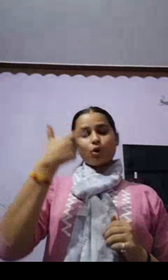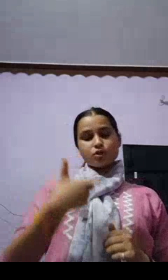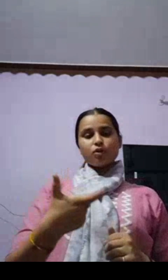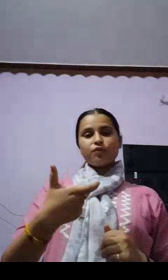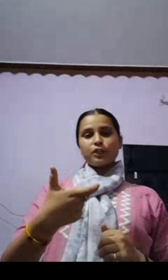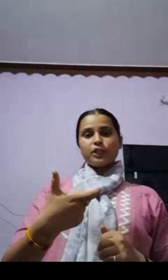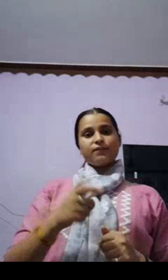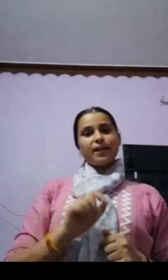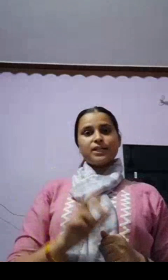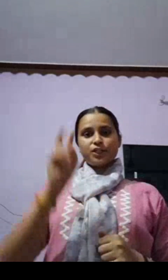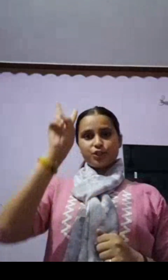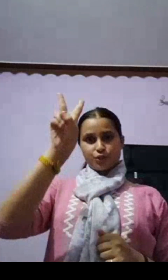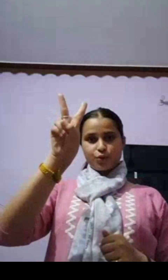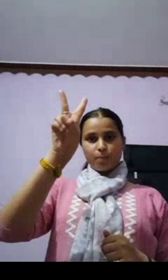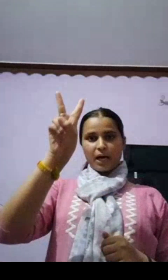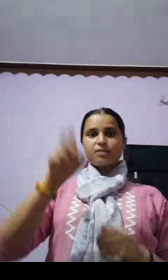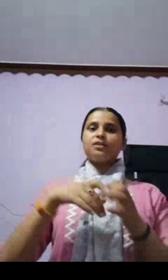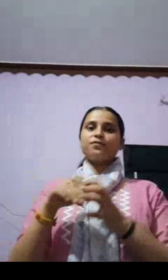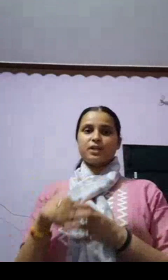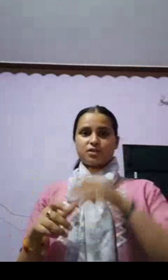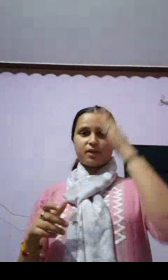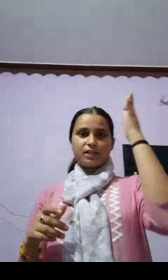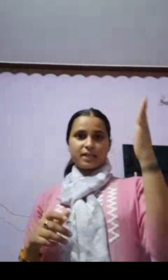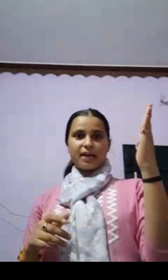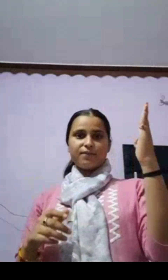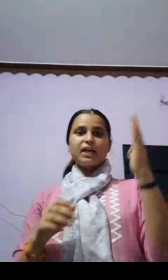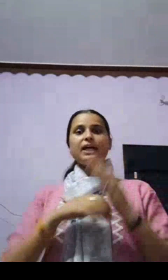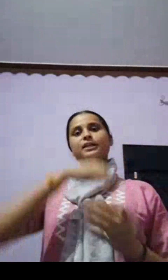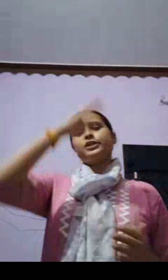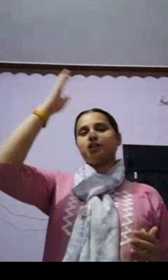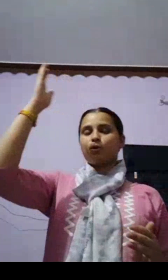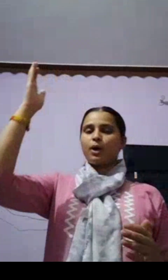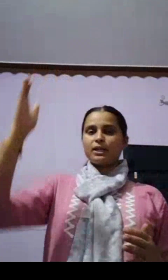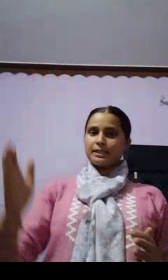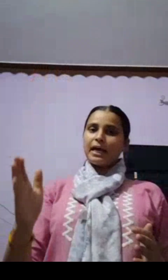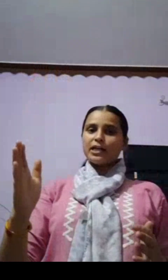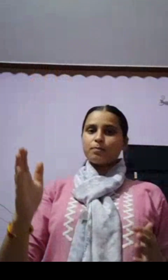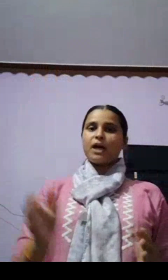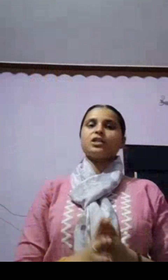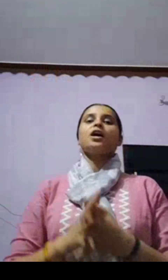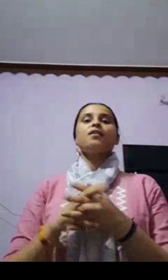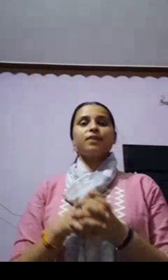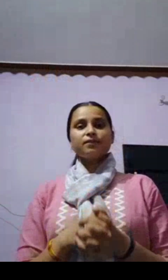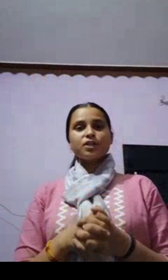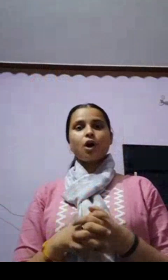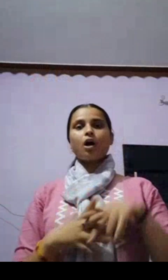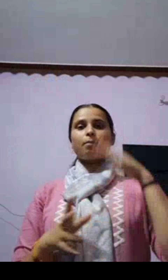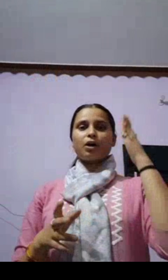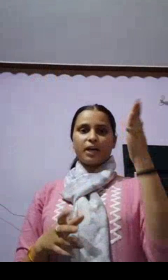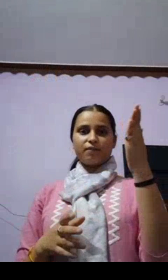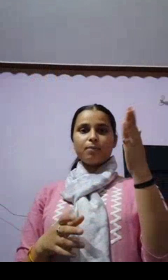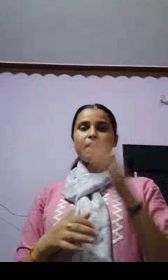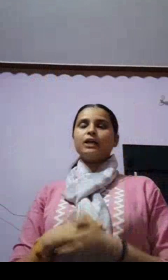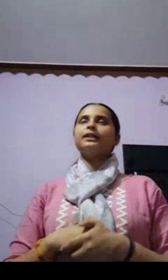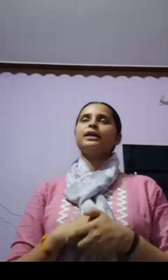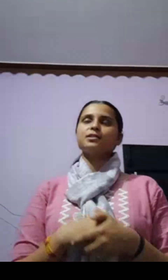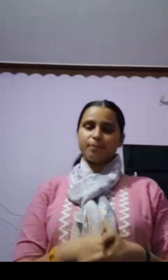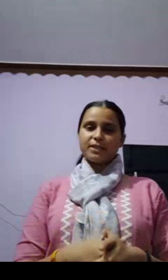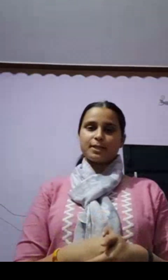also further divided into two parts. The first one is heavy and the another one is light part. When we talk about heavy part, there is a presence